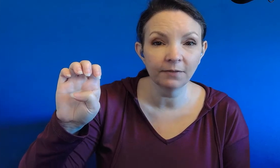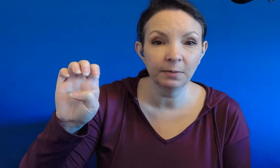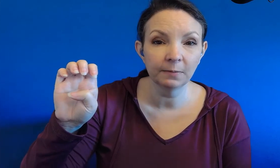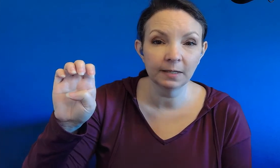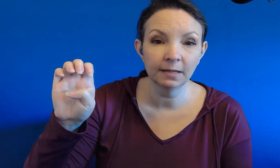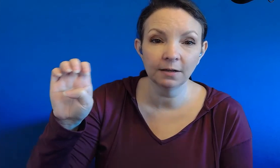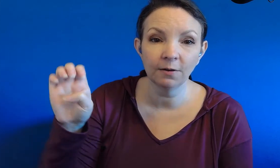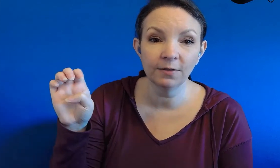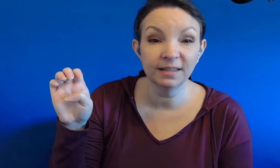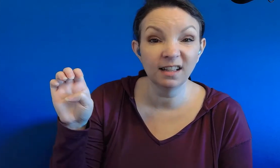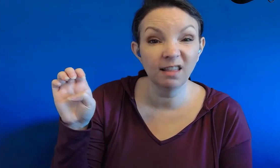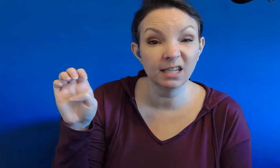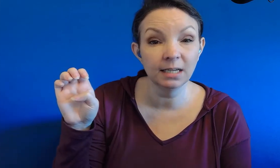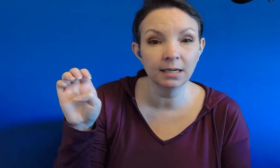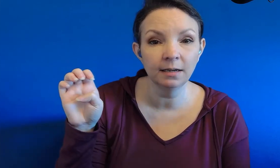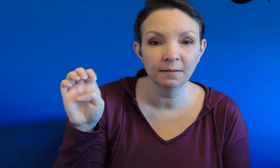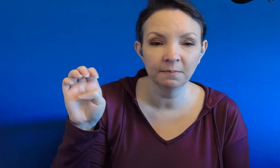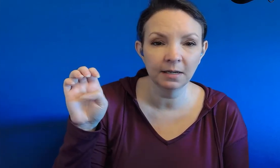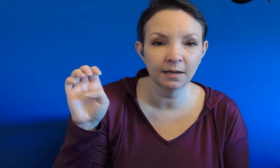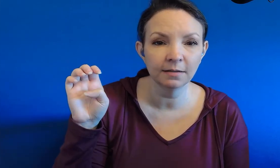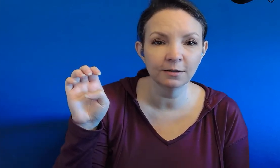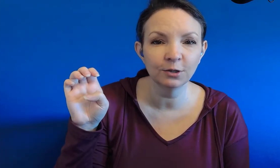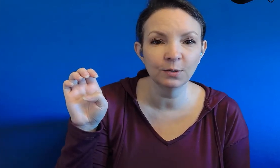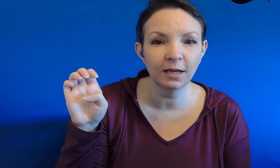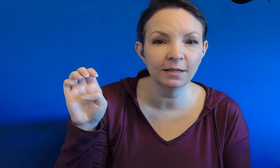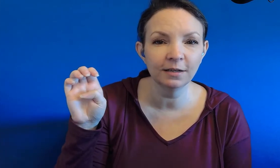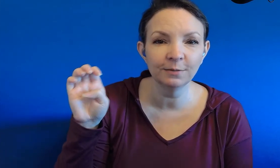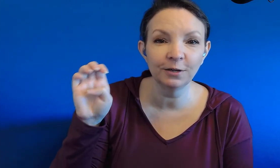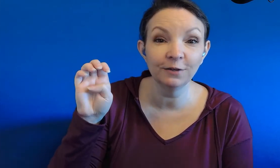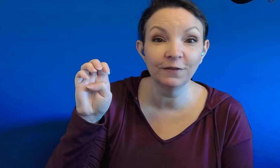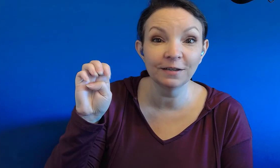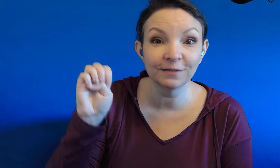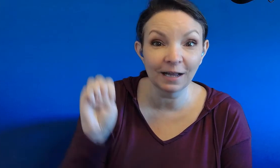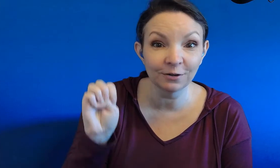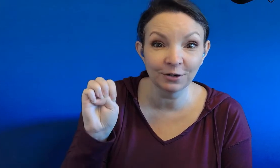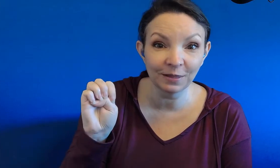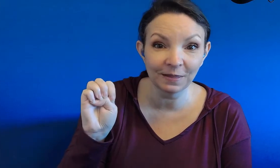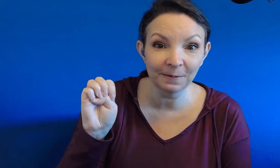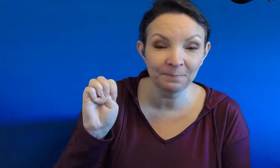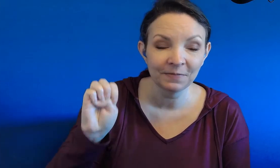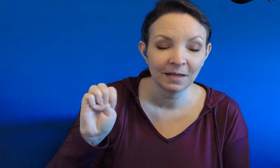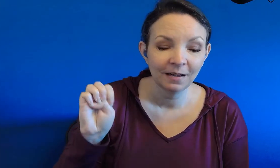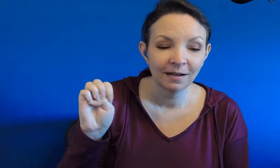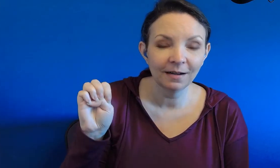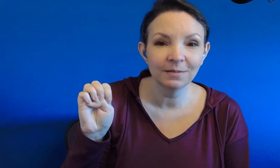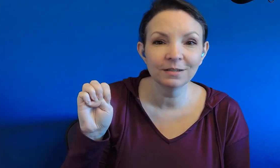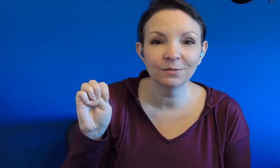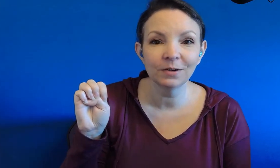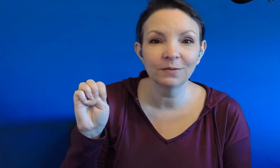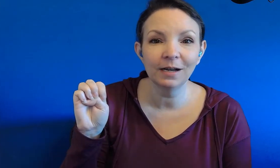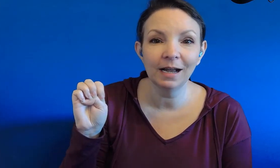tend to call it the lazy E because you're too lazy to bring your fingers down to your thumb. This is one way I